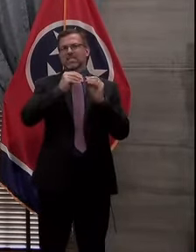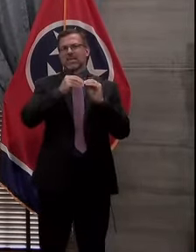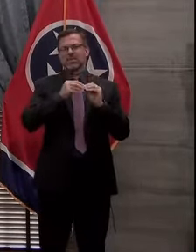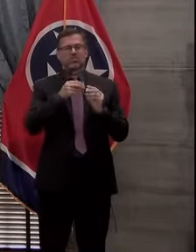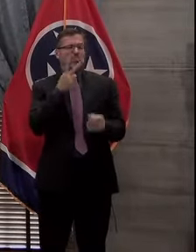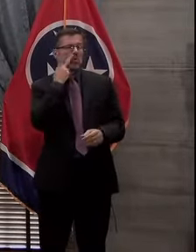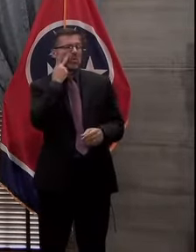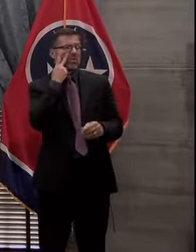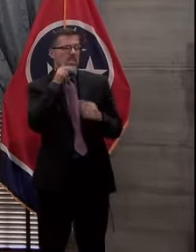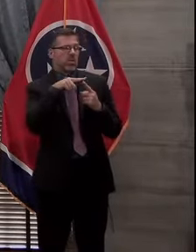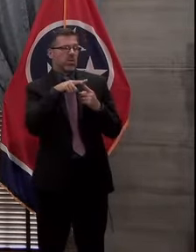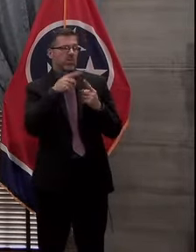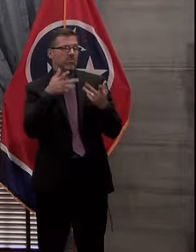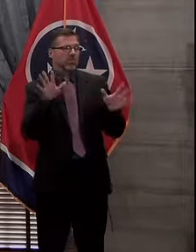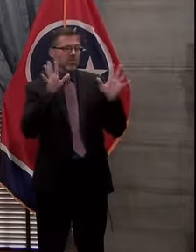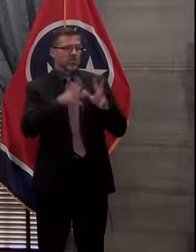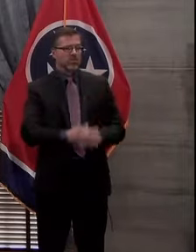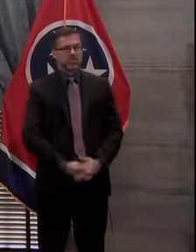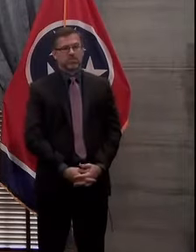numbers are when they're done.